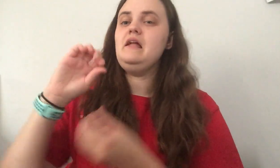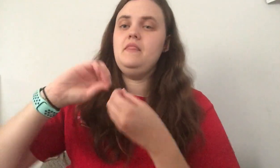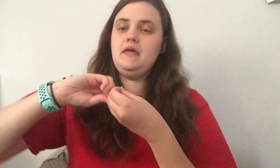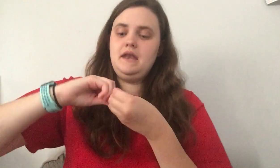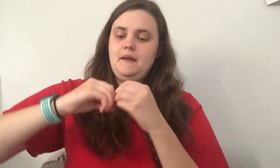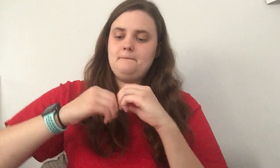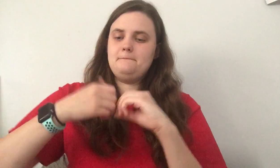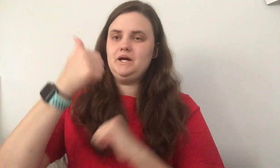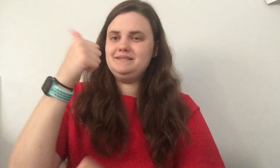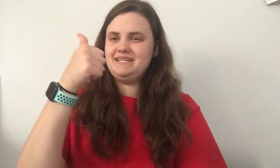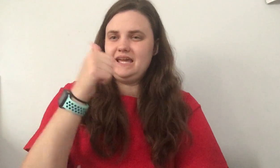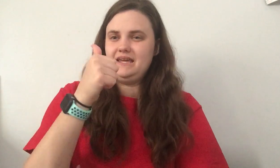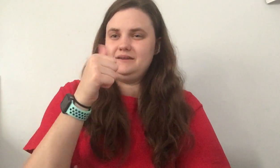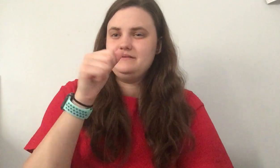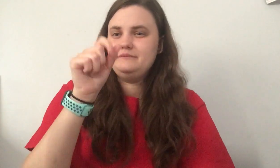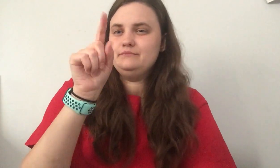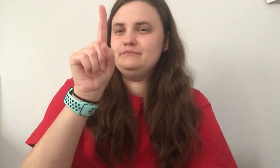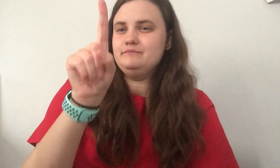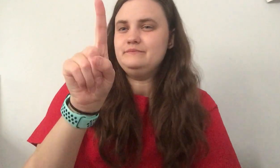And then number